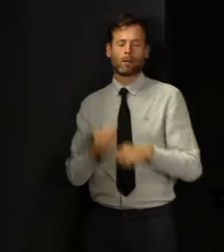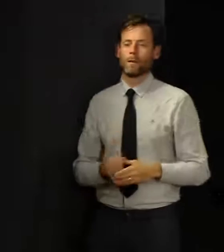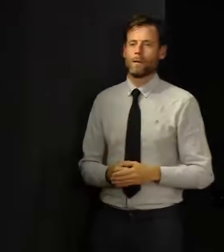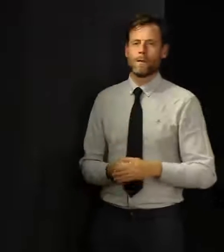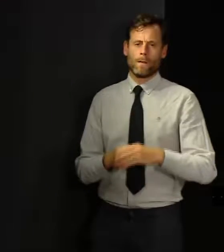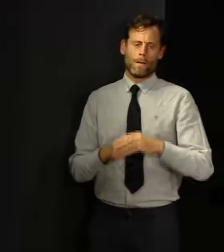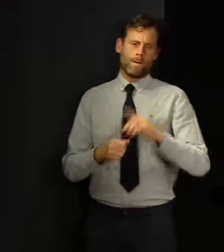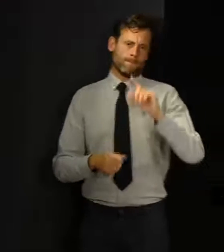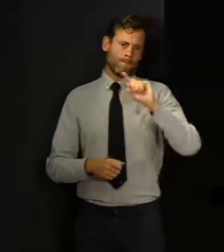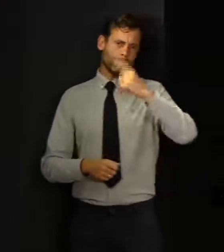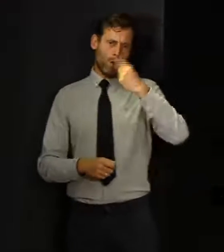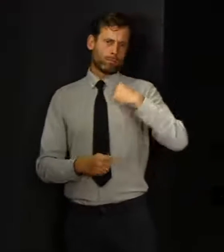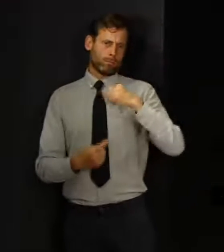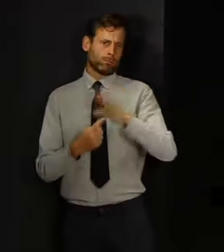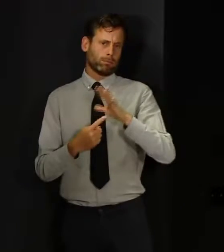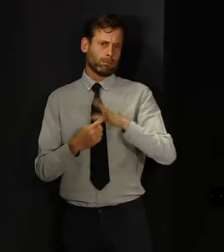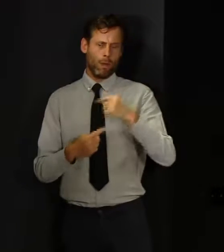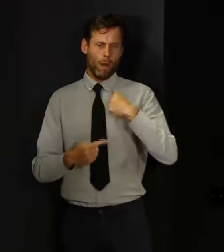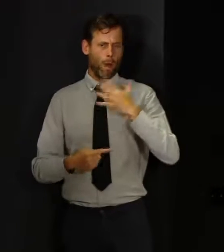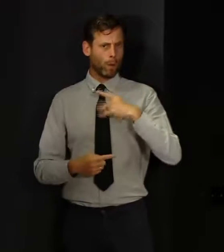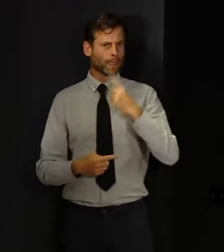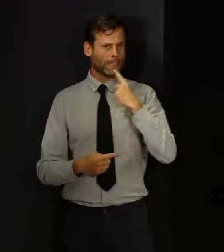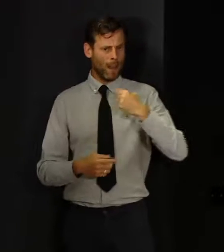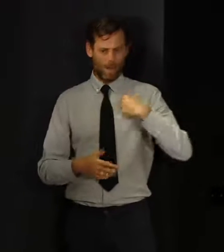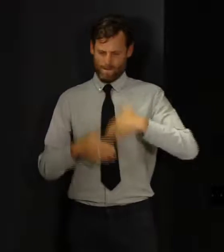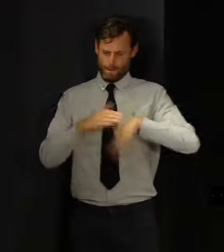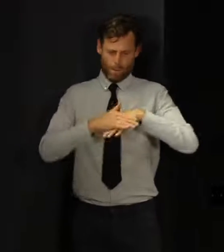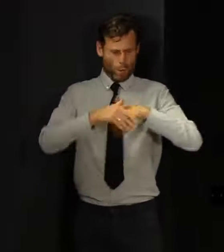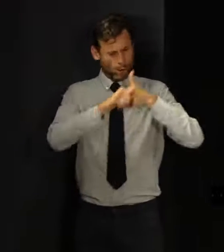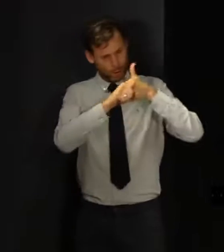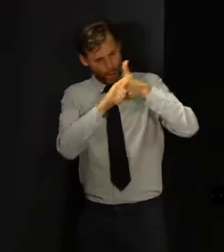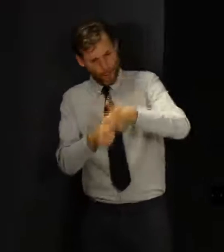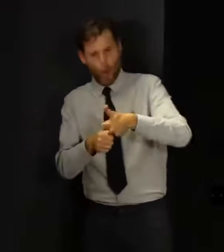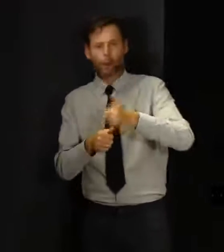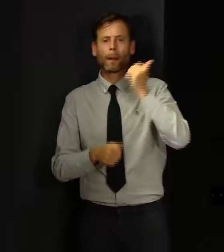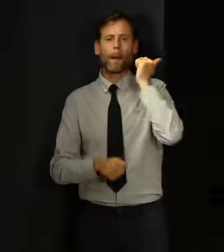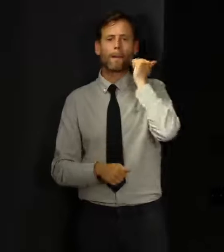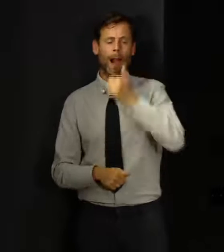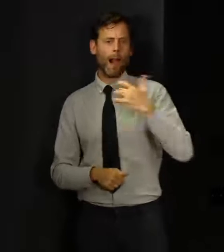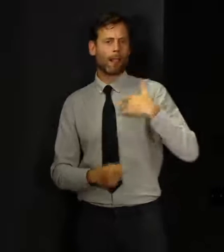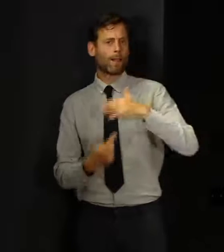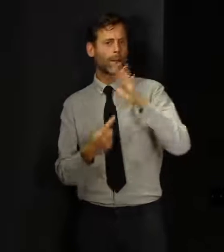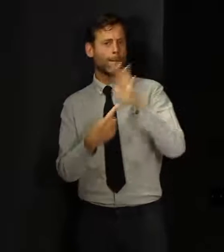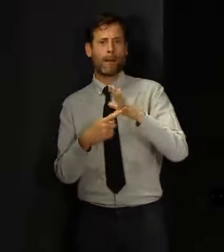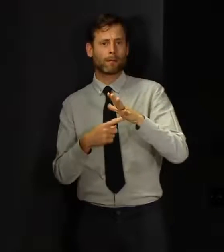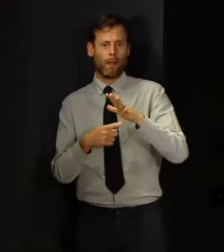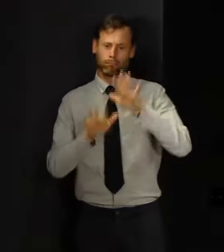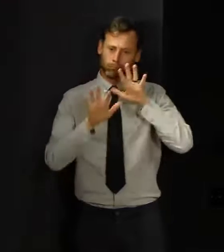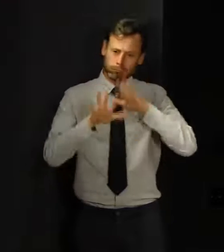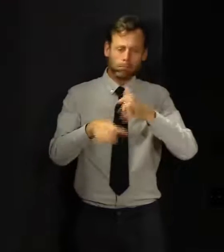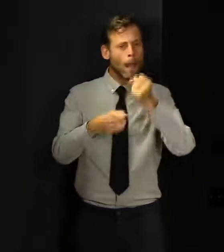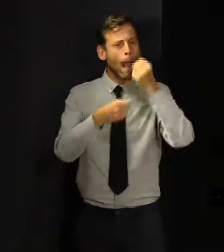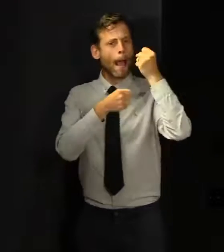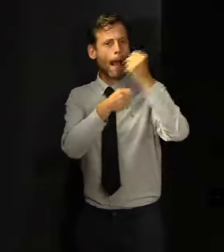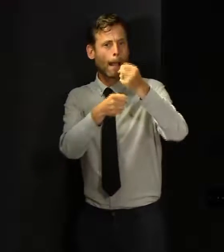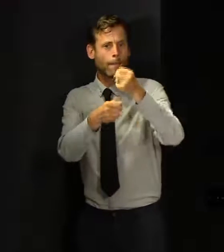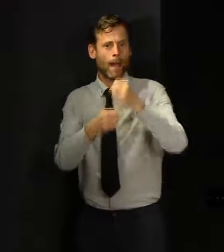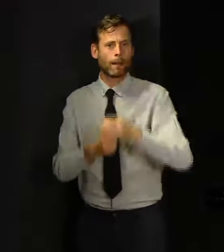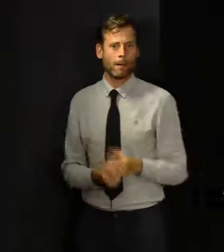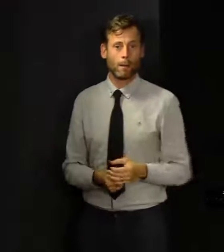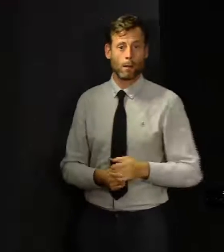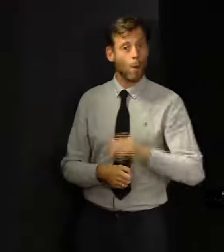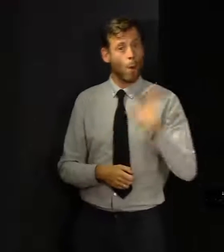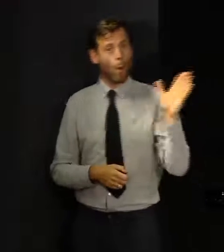to express my enduring support for the Black Lives Matters movement and for all the organisations and